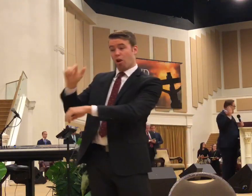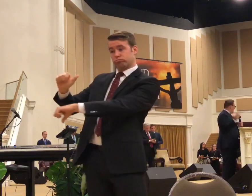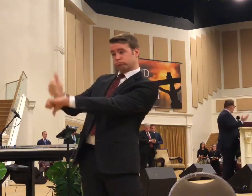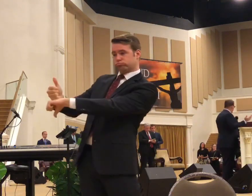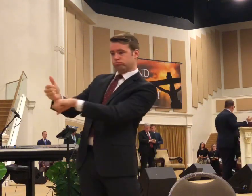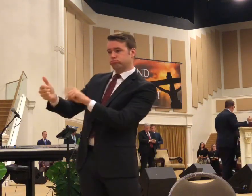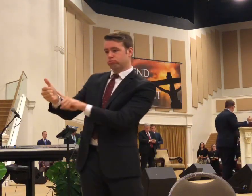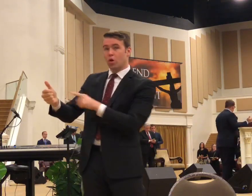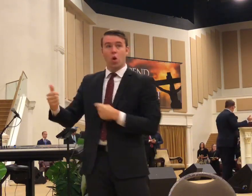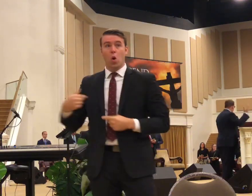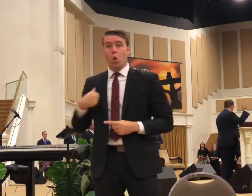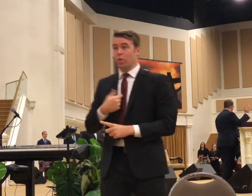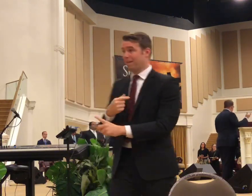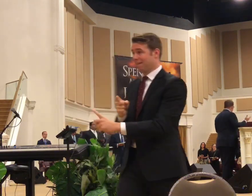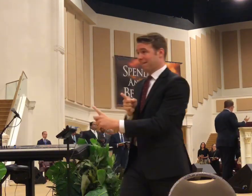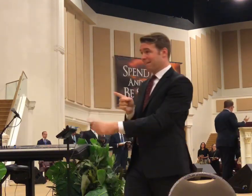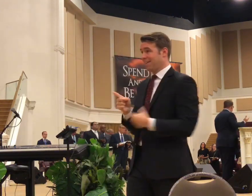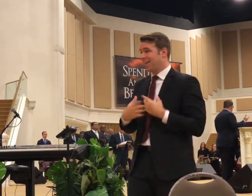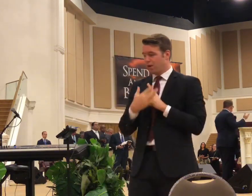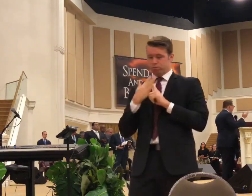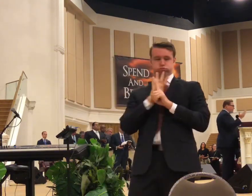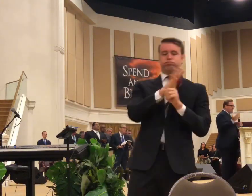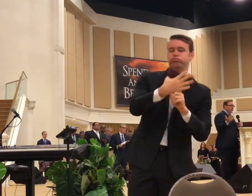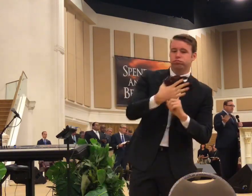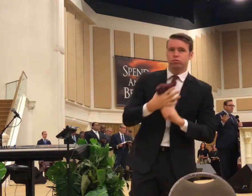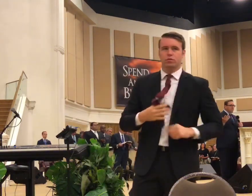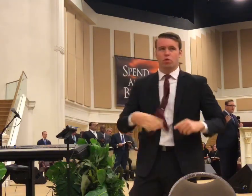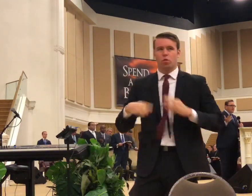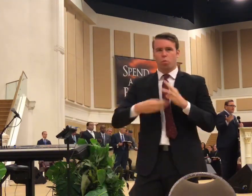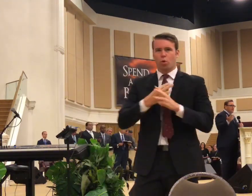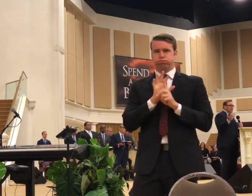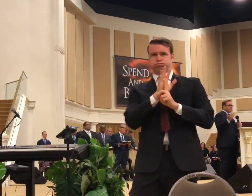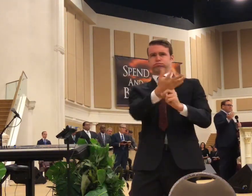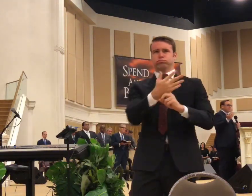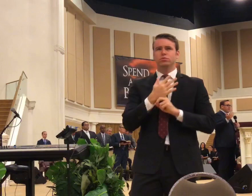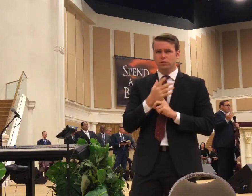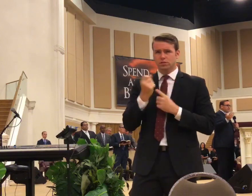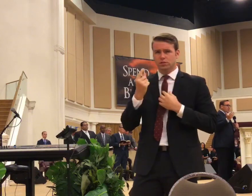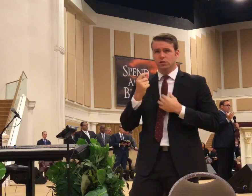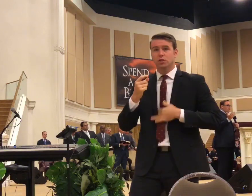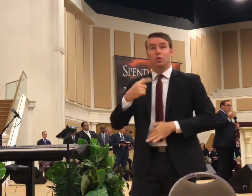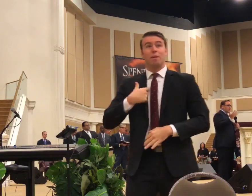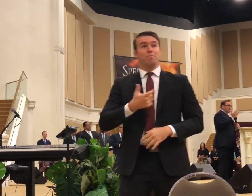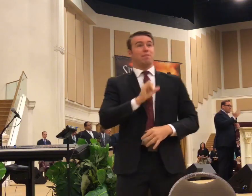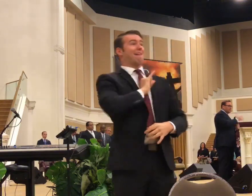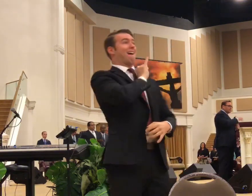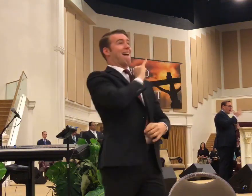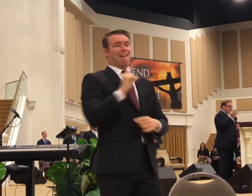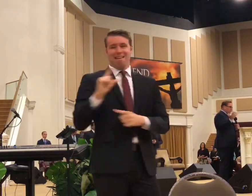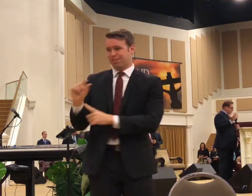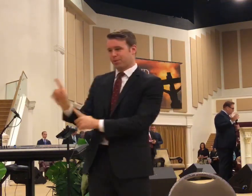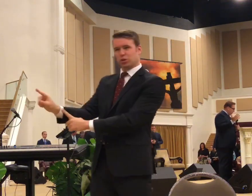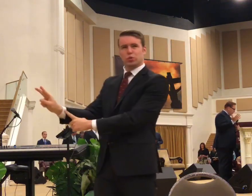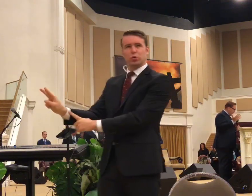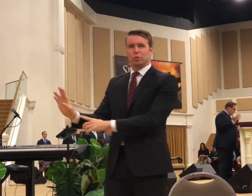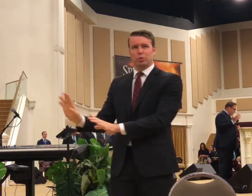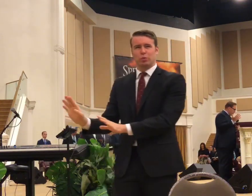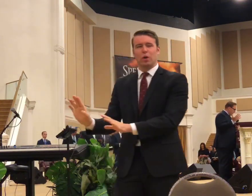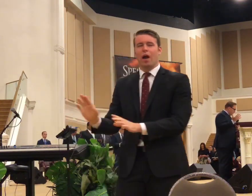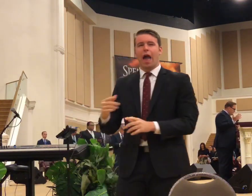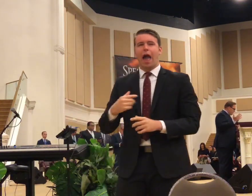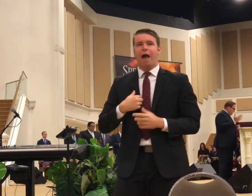for everybody, no big I's and little U's, it's for everybody, so that there is no more being tossed to and